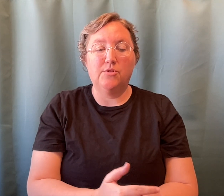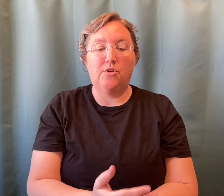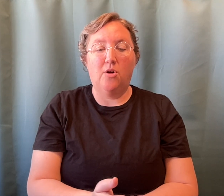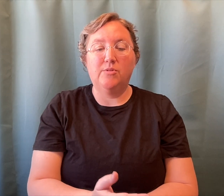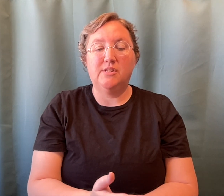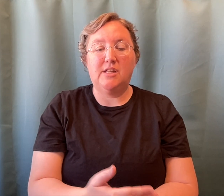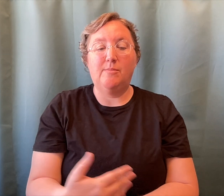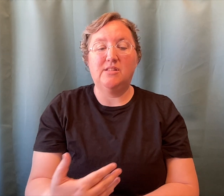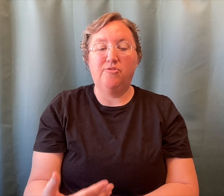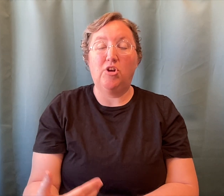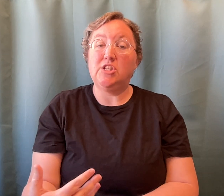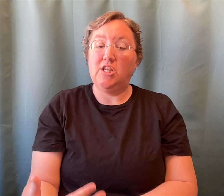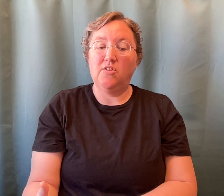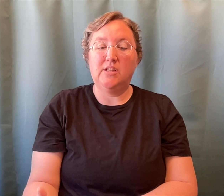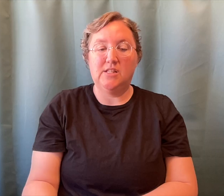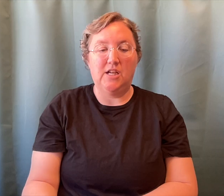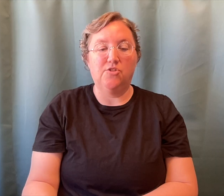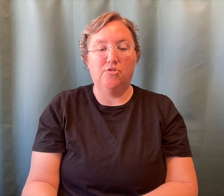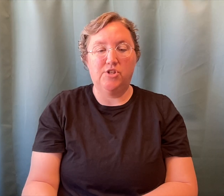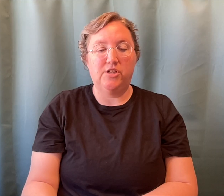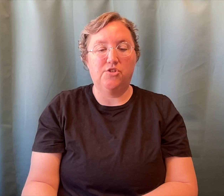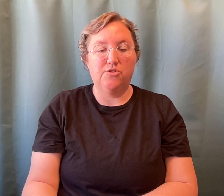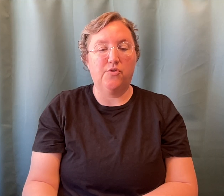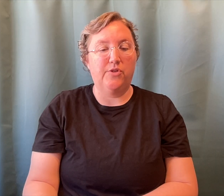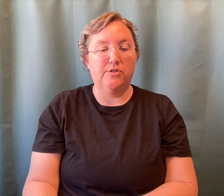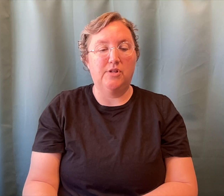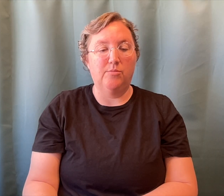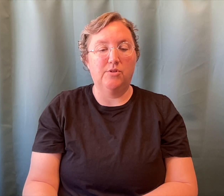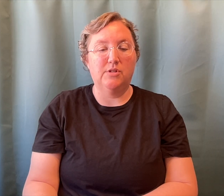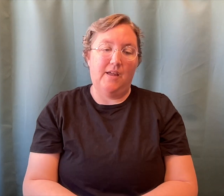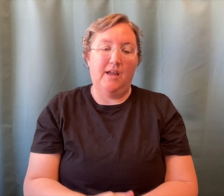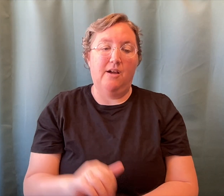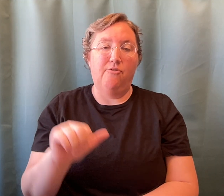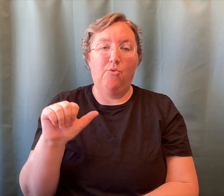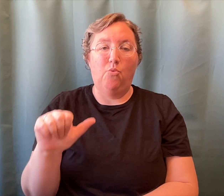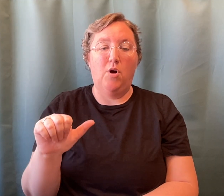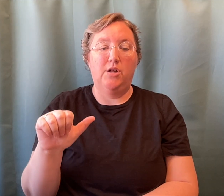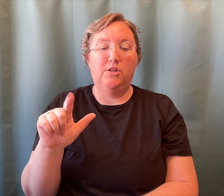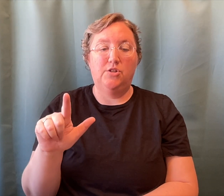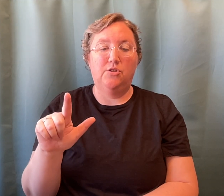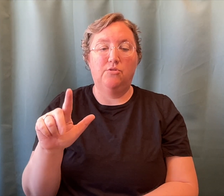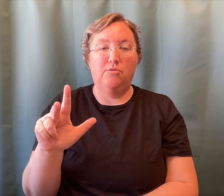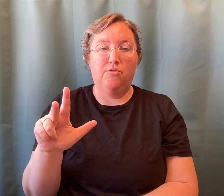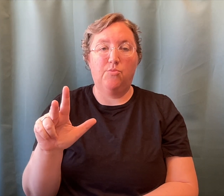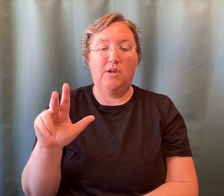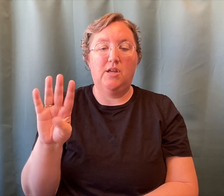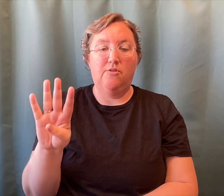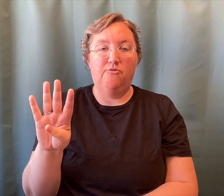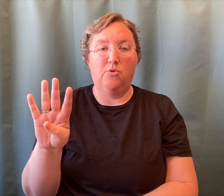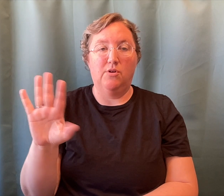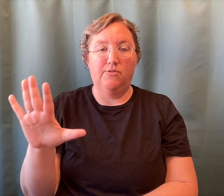are almost the same as the French hearing signs or gestures for those numbers. They have 1, 2, 3, 4,